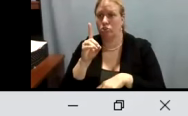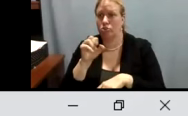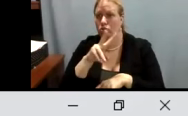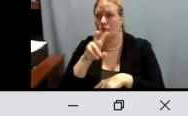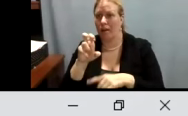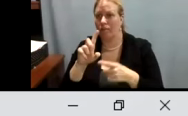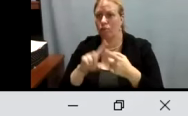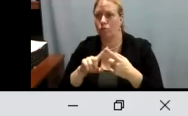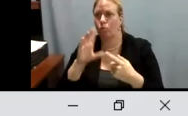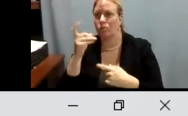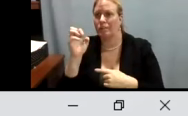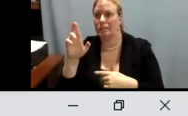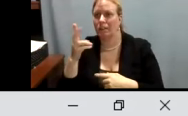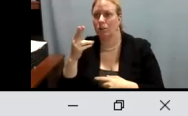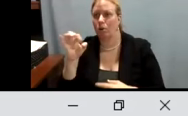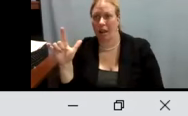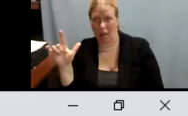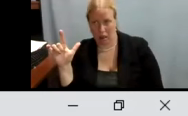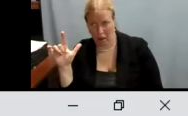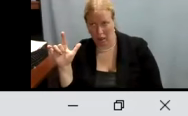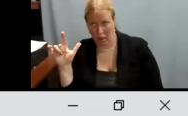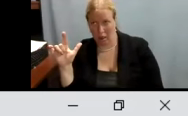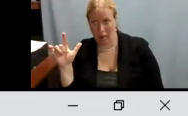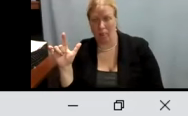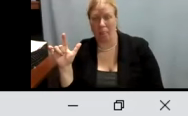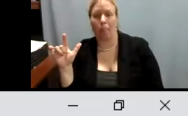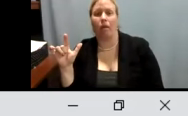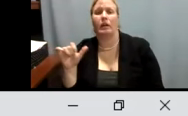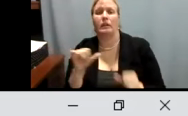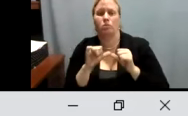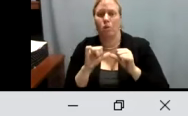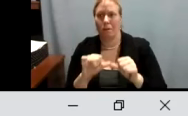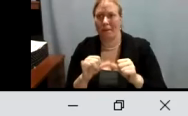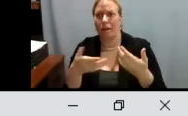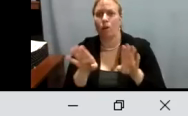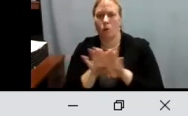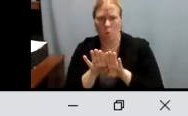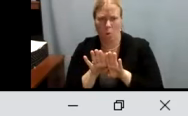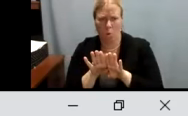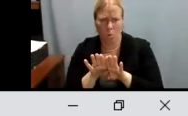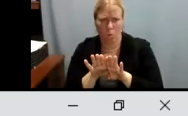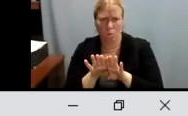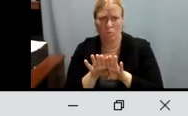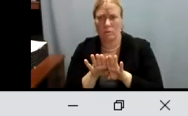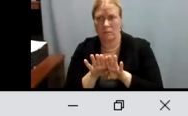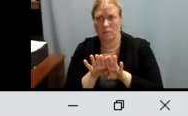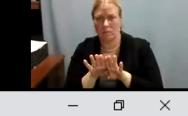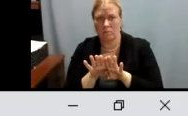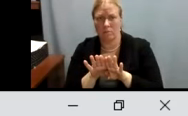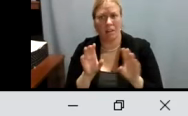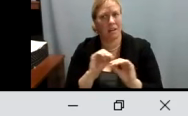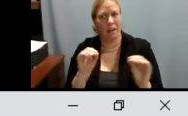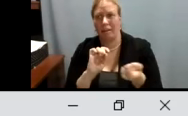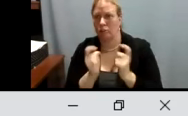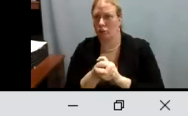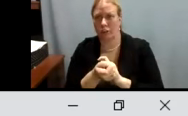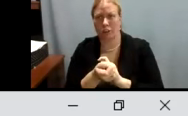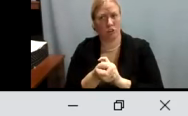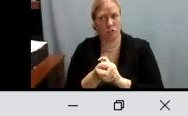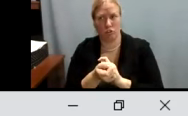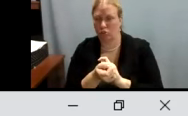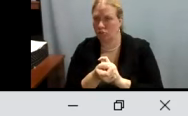Hill. So, the road will remain closed here, and then nothing will change up in this